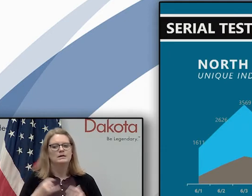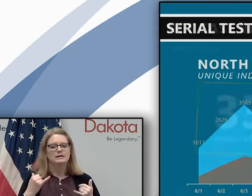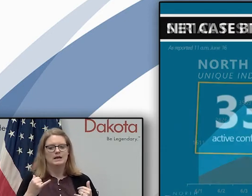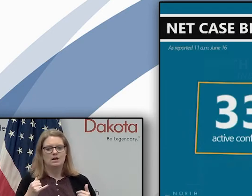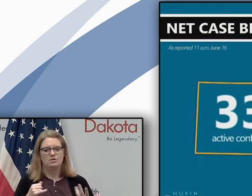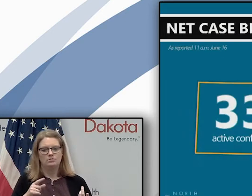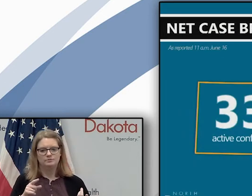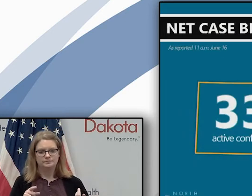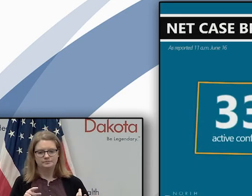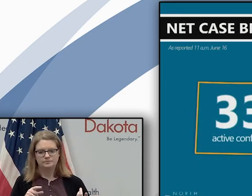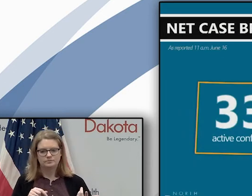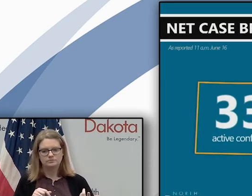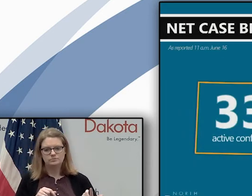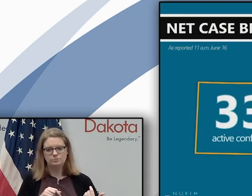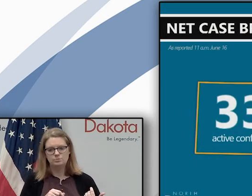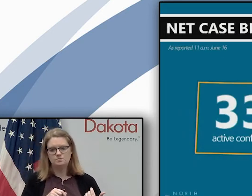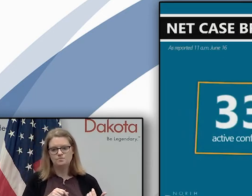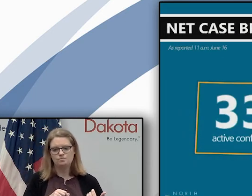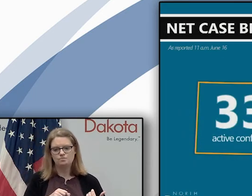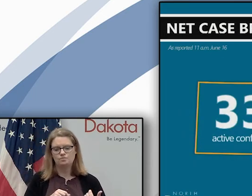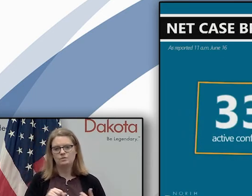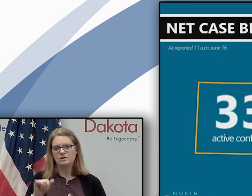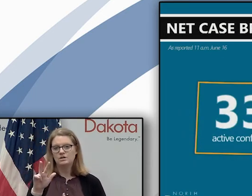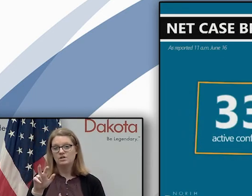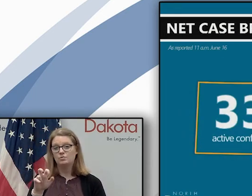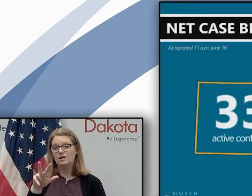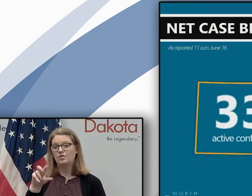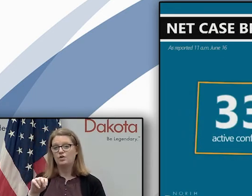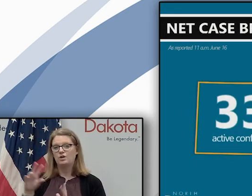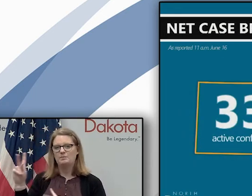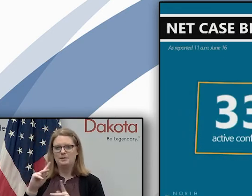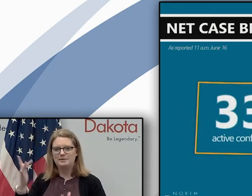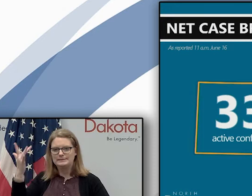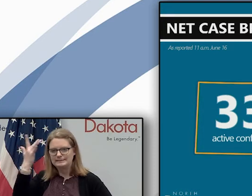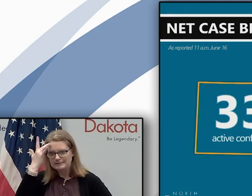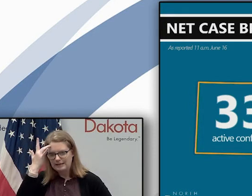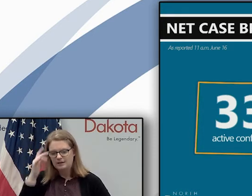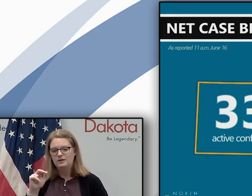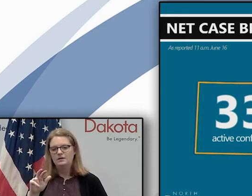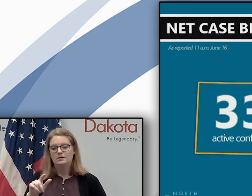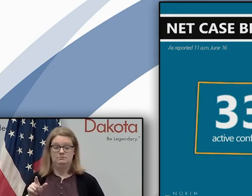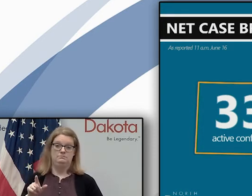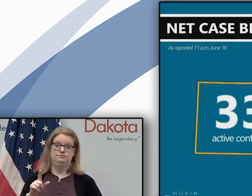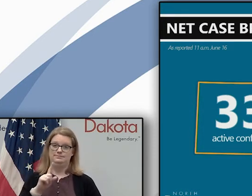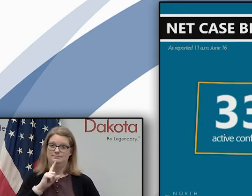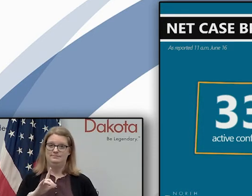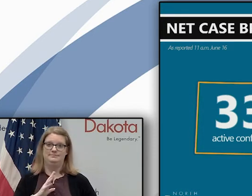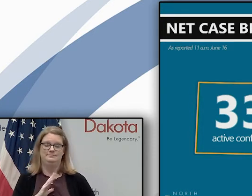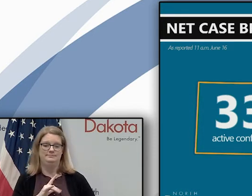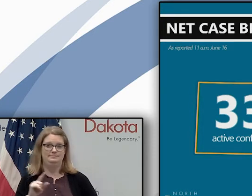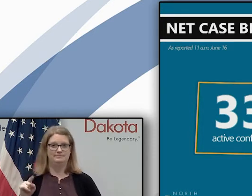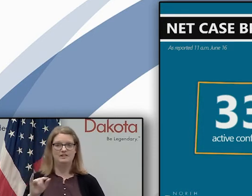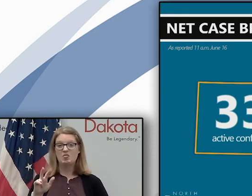case breakdown, we're 330 active confirmed cases. This is a great number. This is